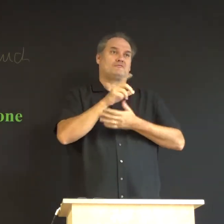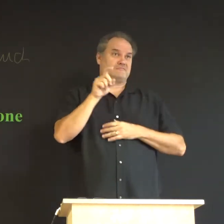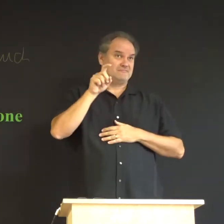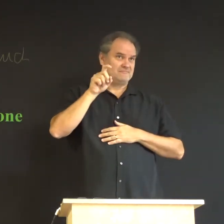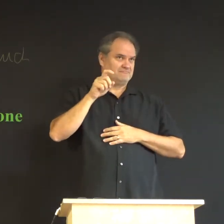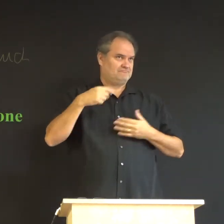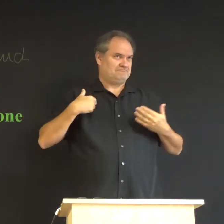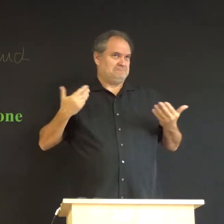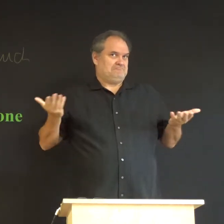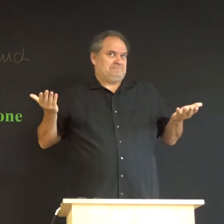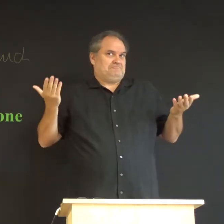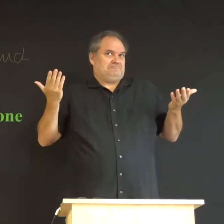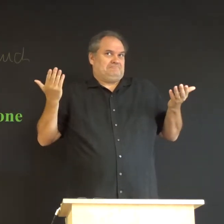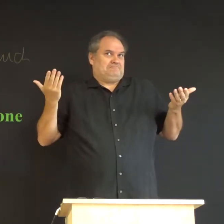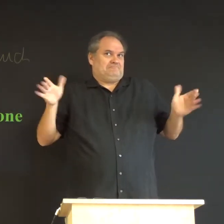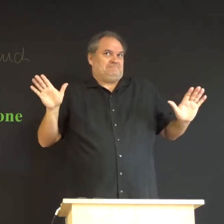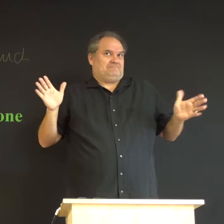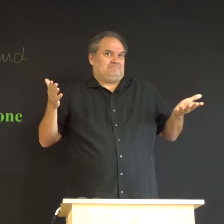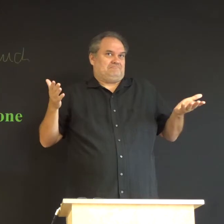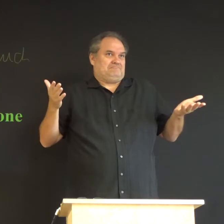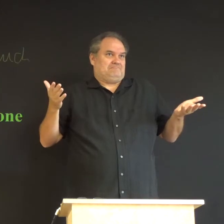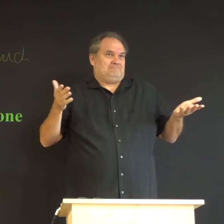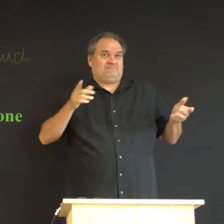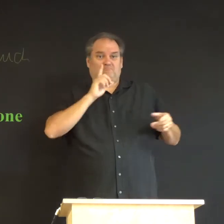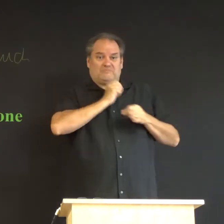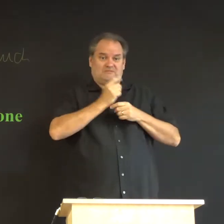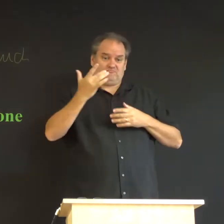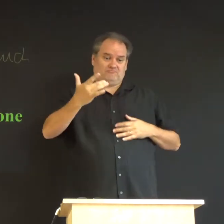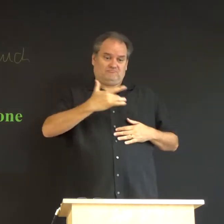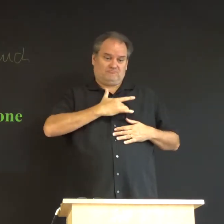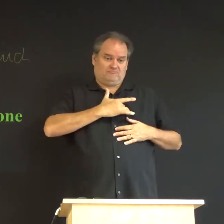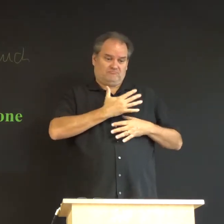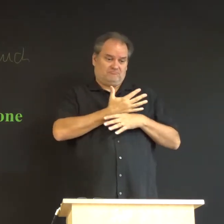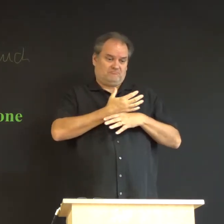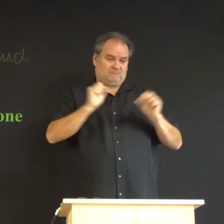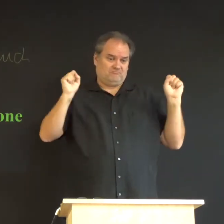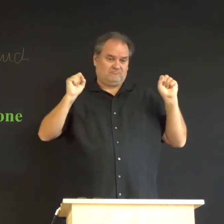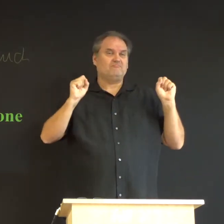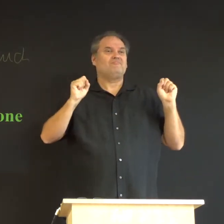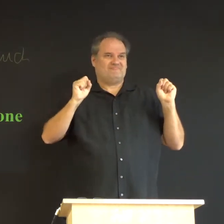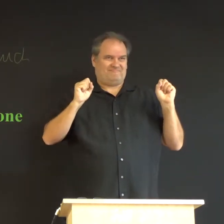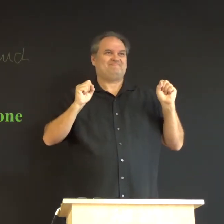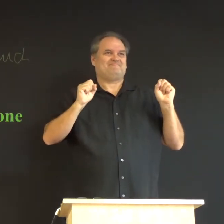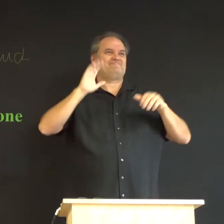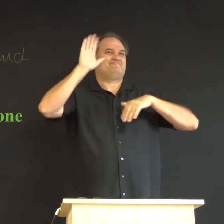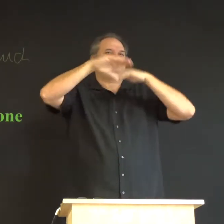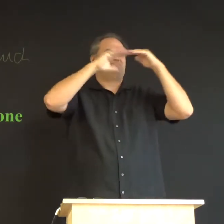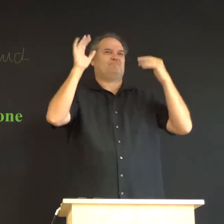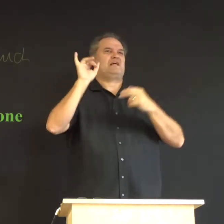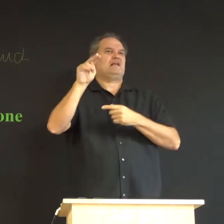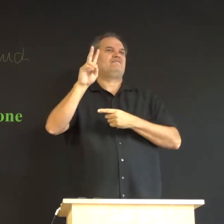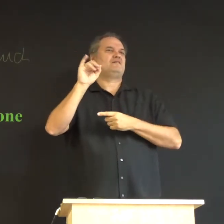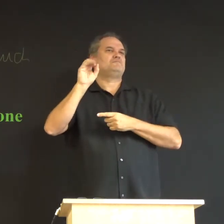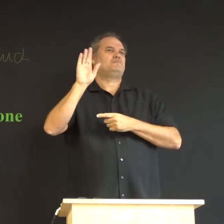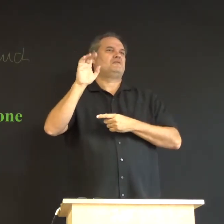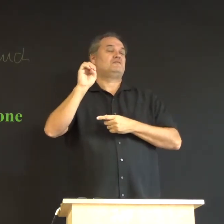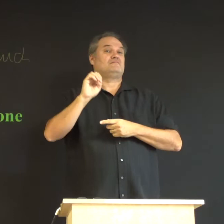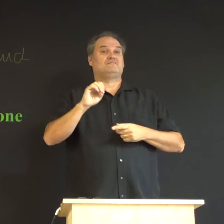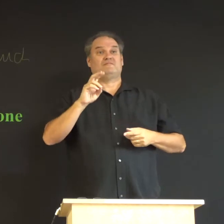people who are here today are not guaranteed to be part of God's church. Only those who are truly saved,